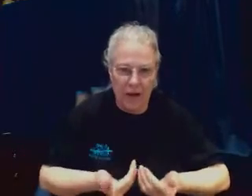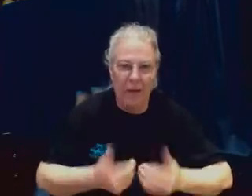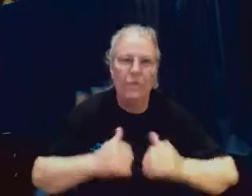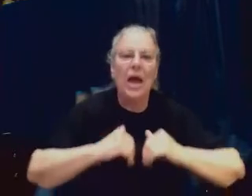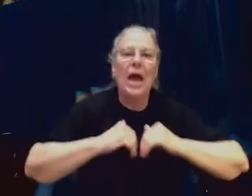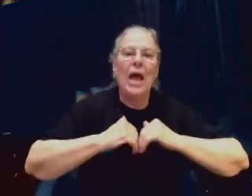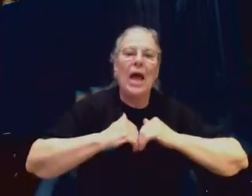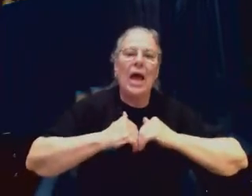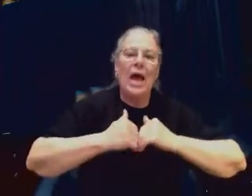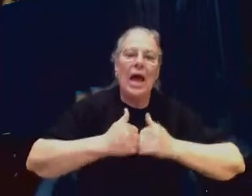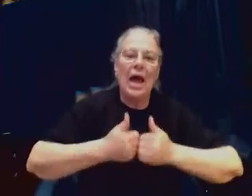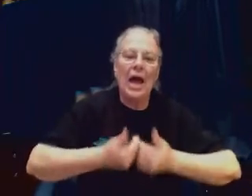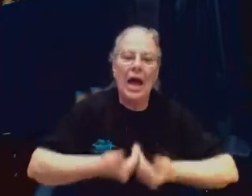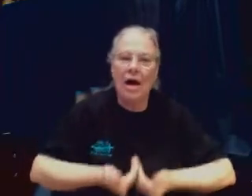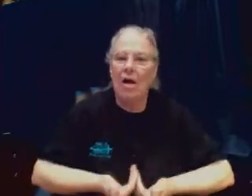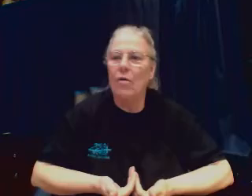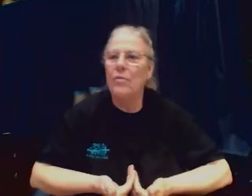down. How?